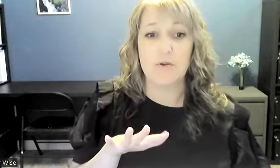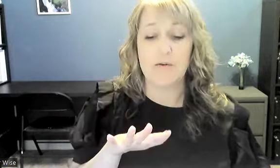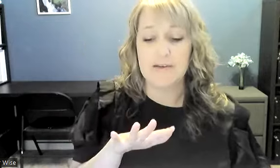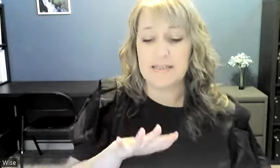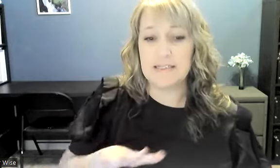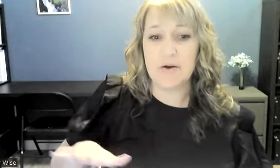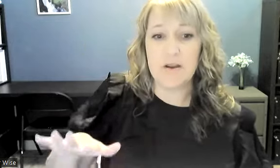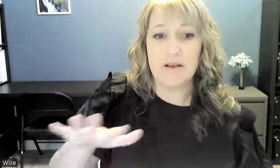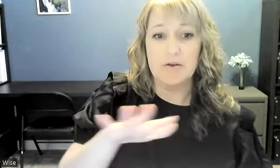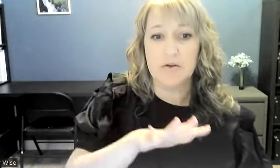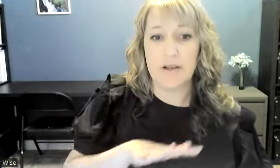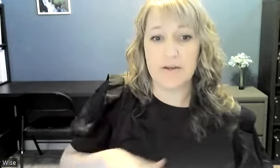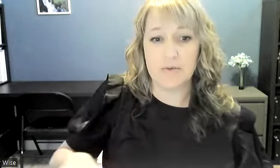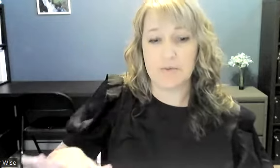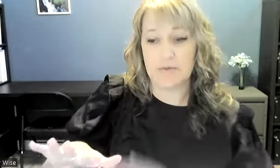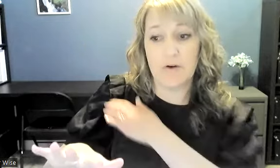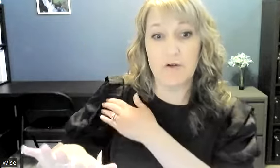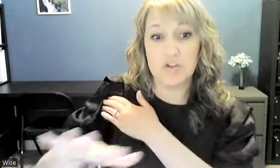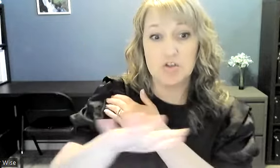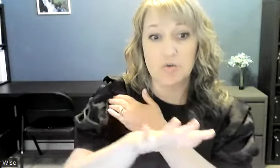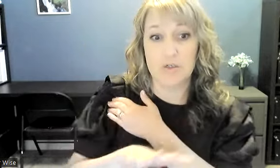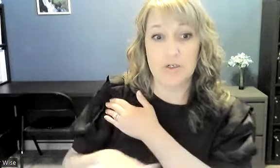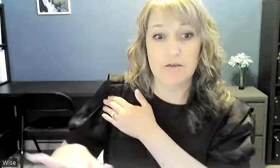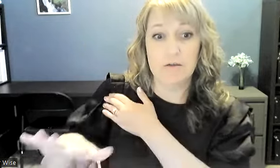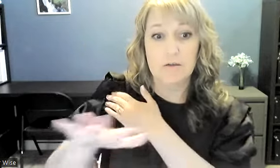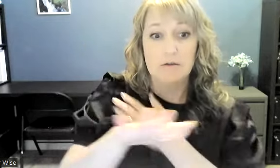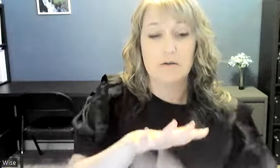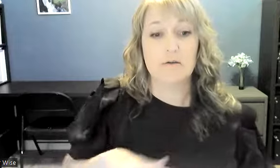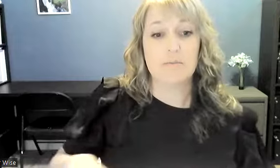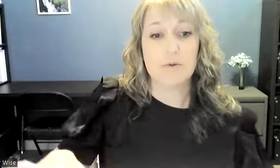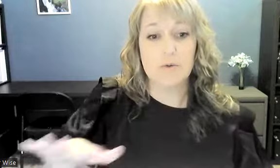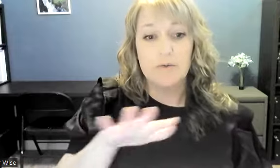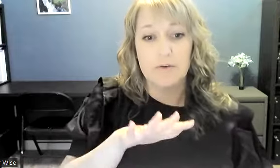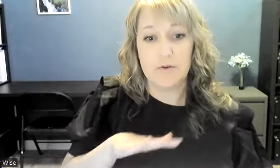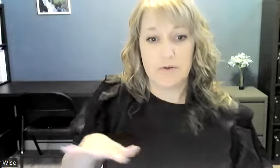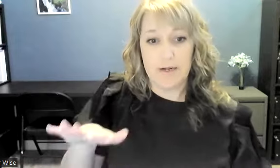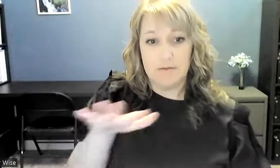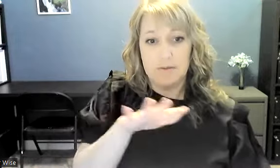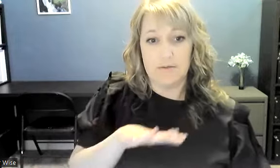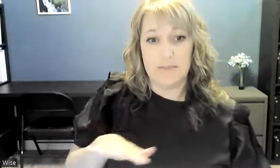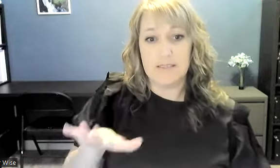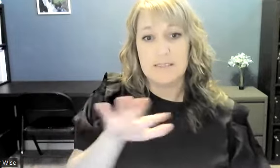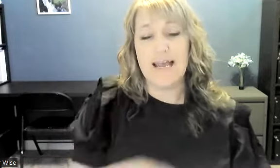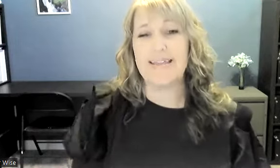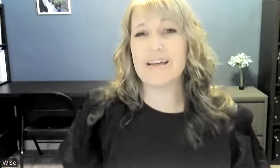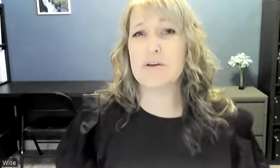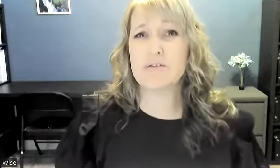palm facing down, and you from your shoulder move around a little bit. And that can be used